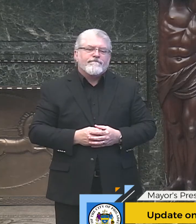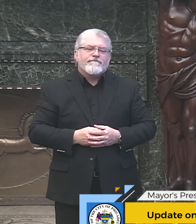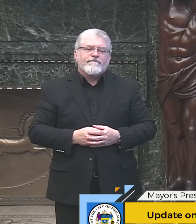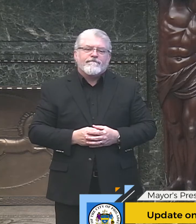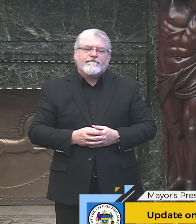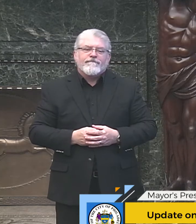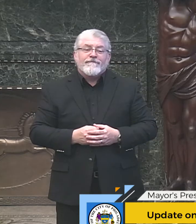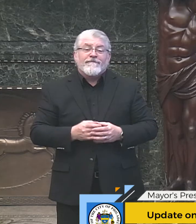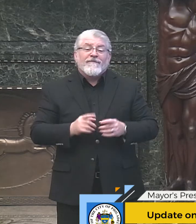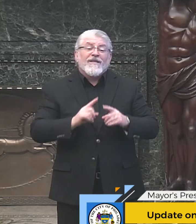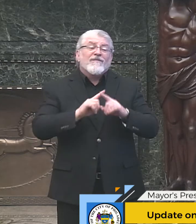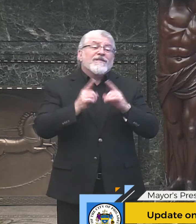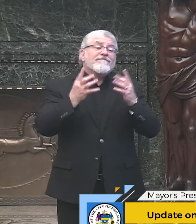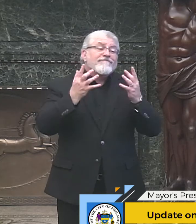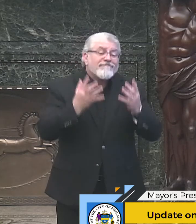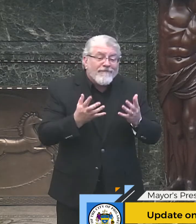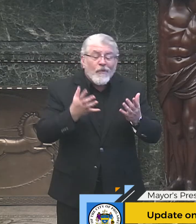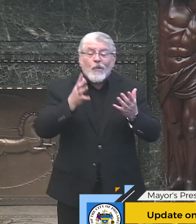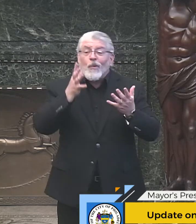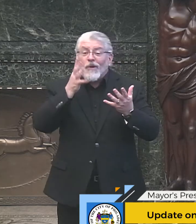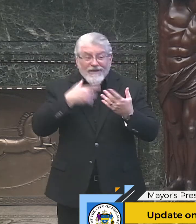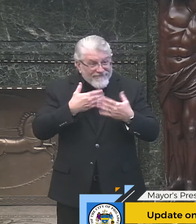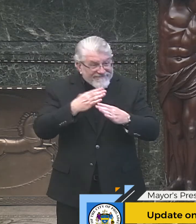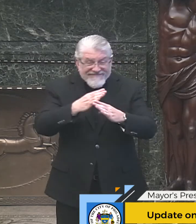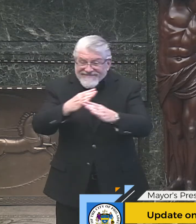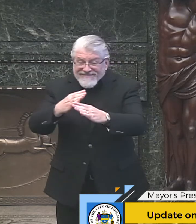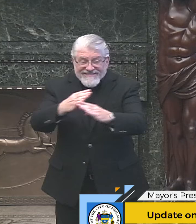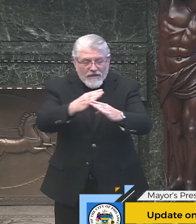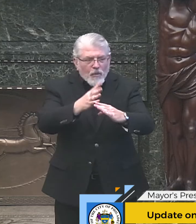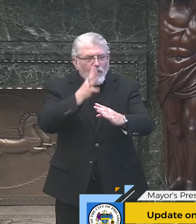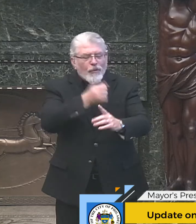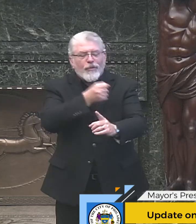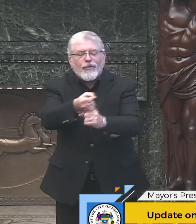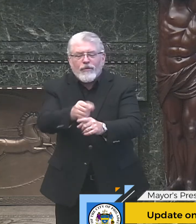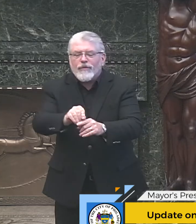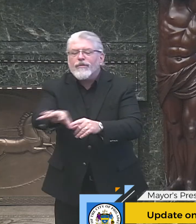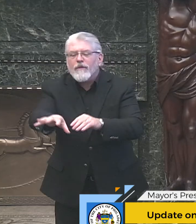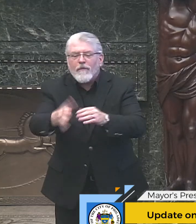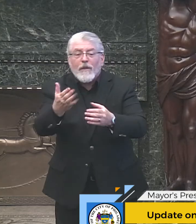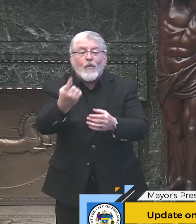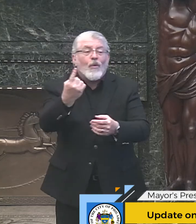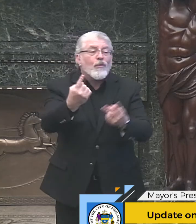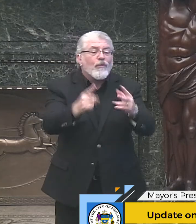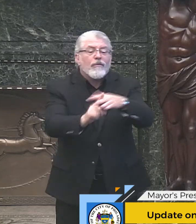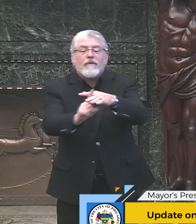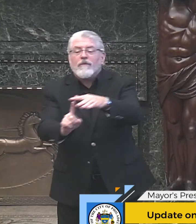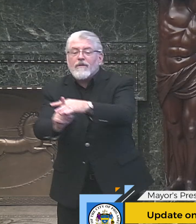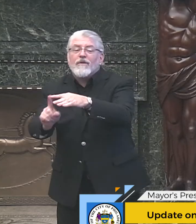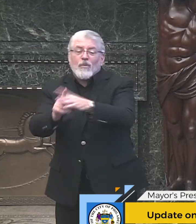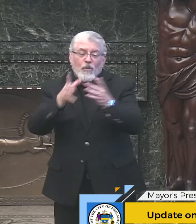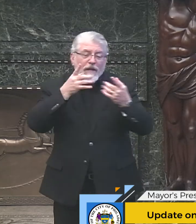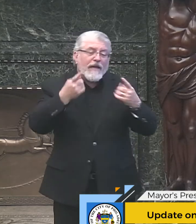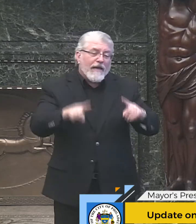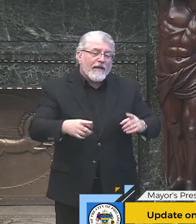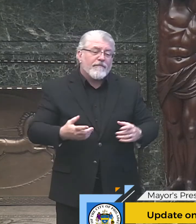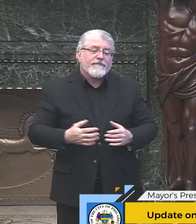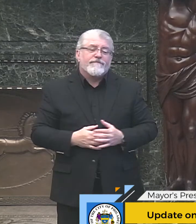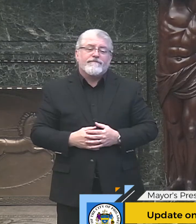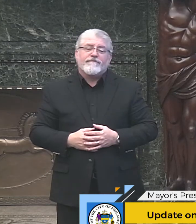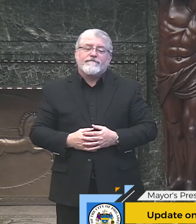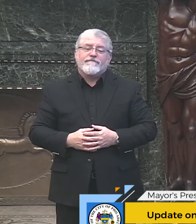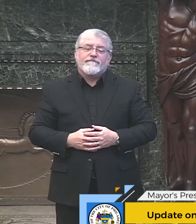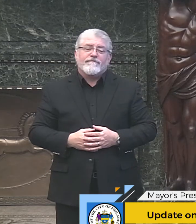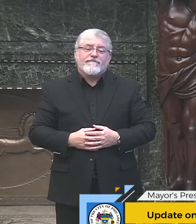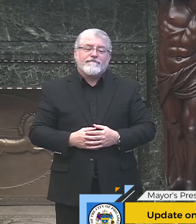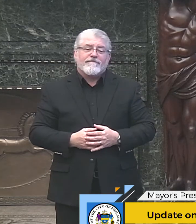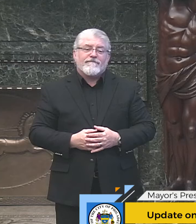someone can spread this infection just before they develop symptoms. And if that were to happen in a staff member, then you could have exposure in the